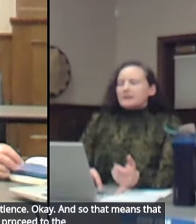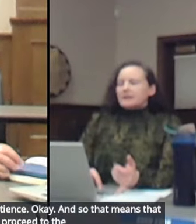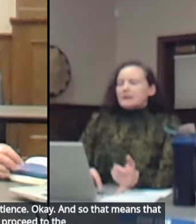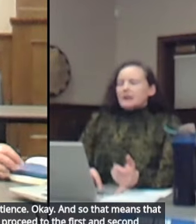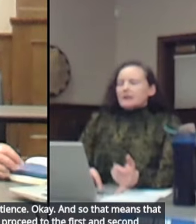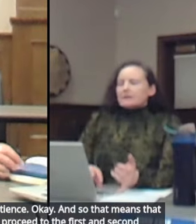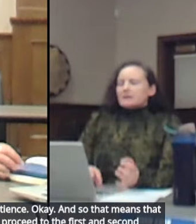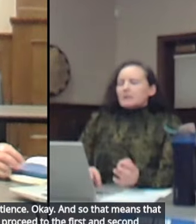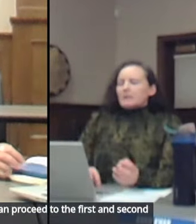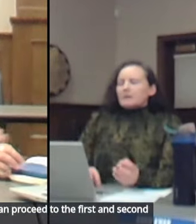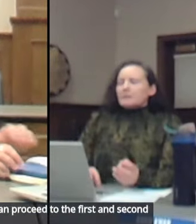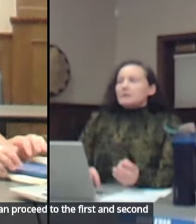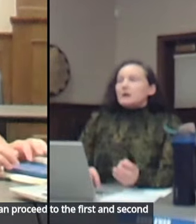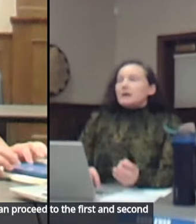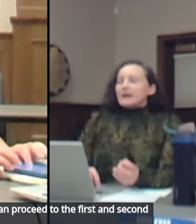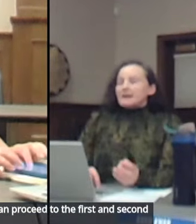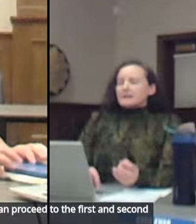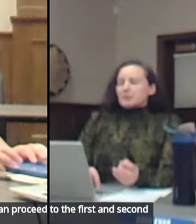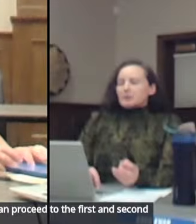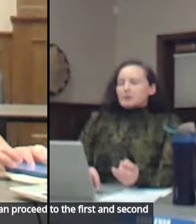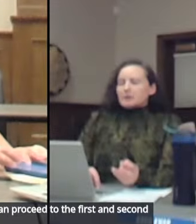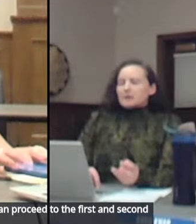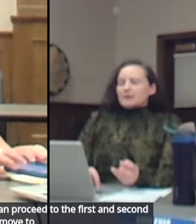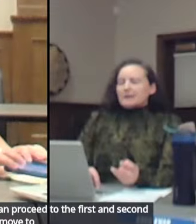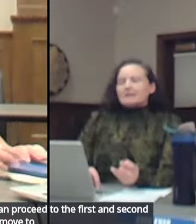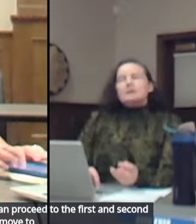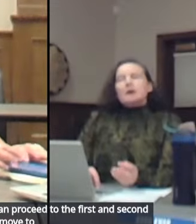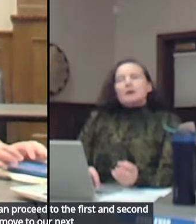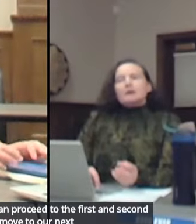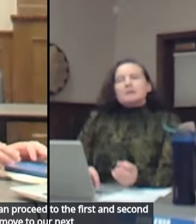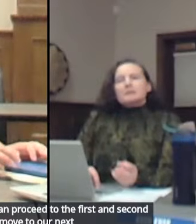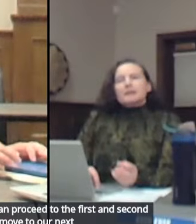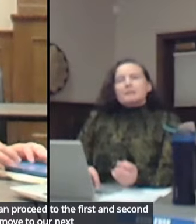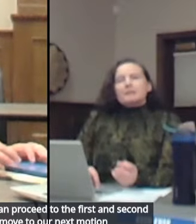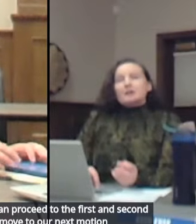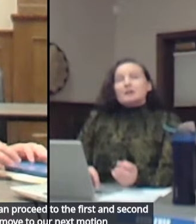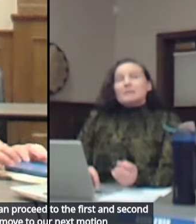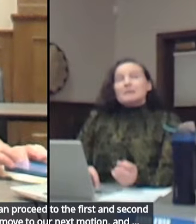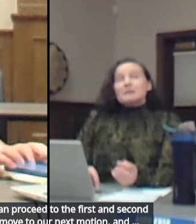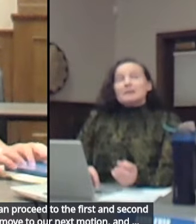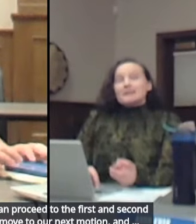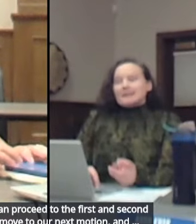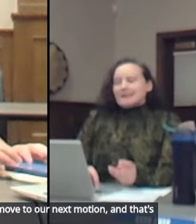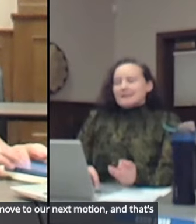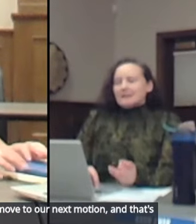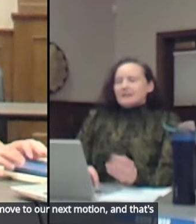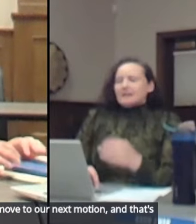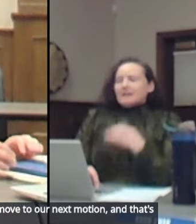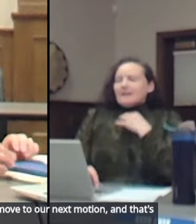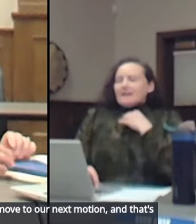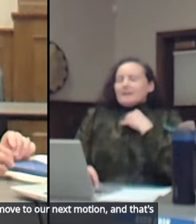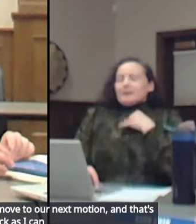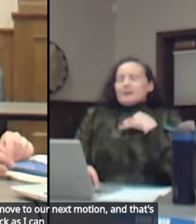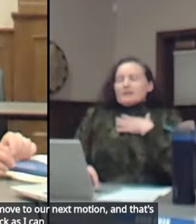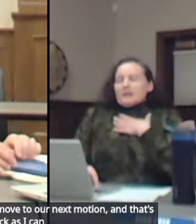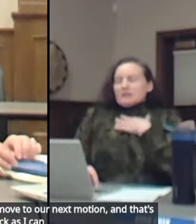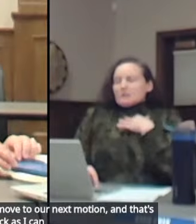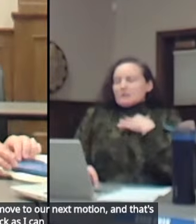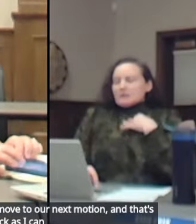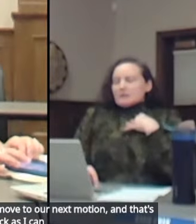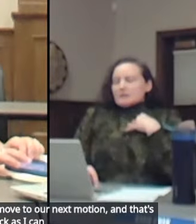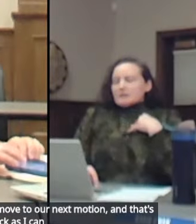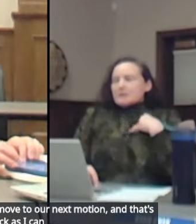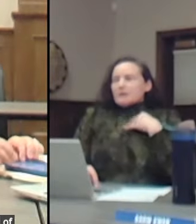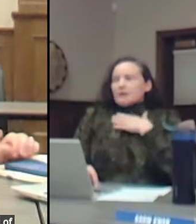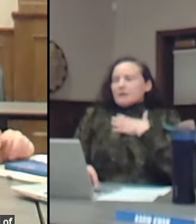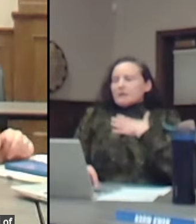reading this evening. And so I'm gonna move to our next motion, and that's longer, so bear with me, I'll try to be as quick as I can. With the Board of Education